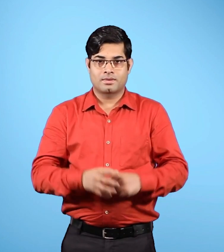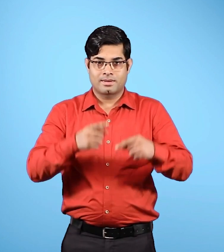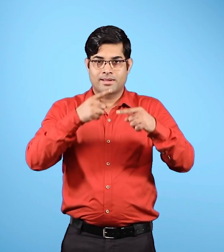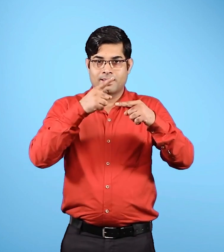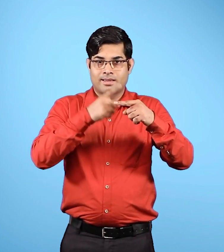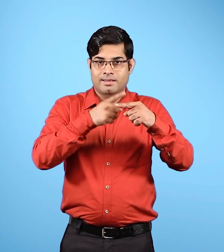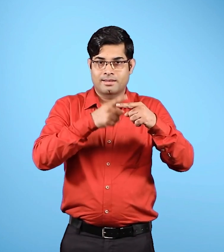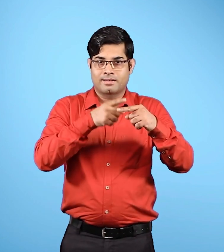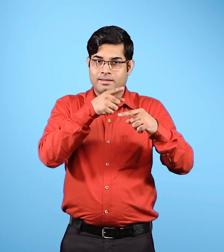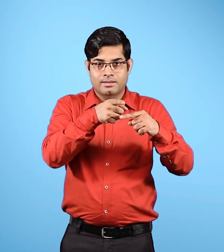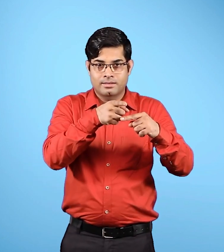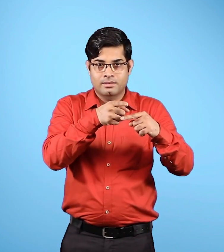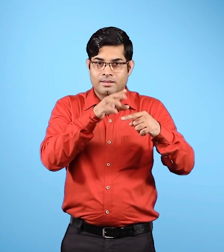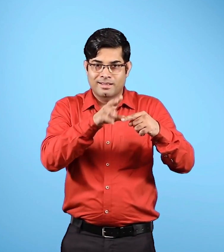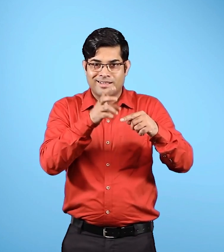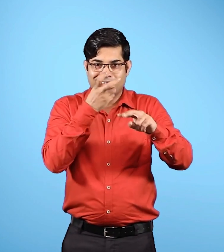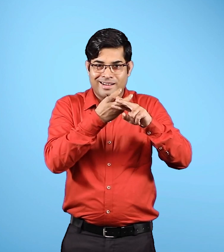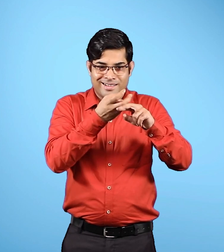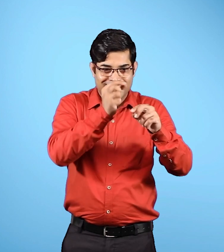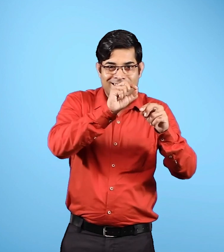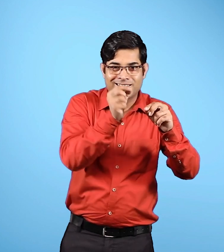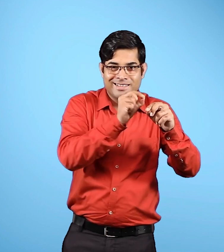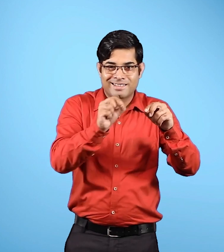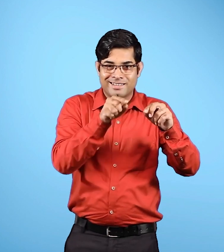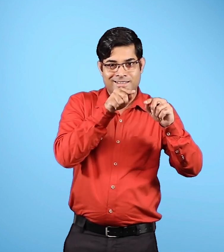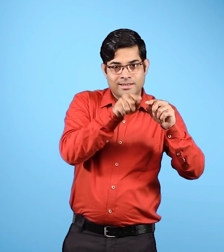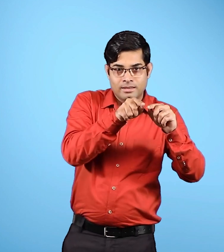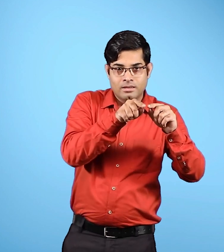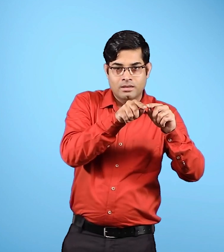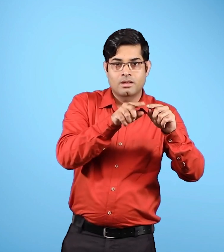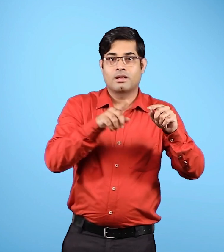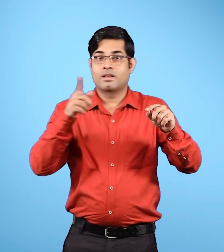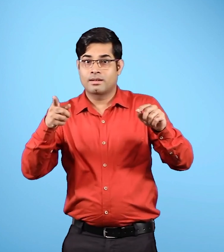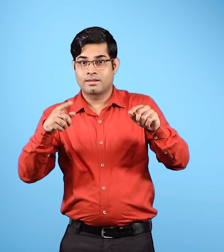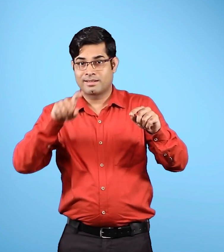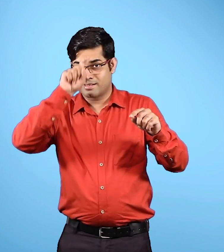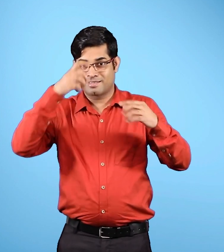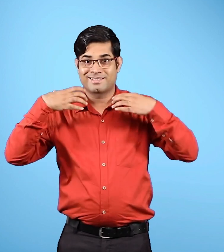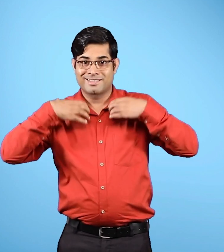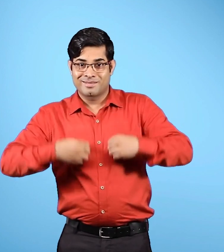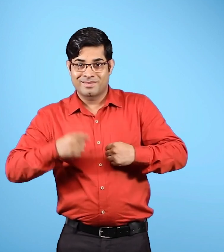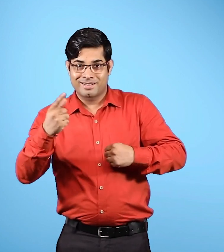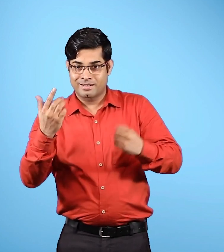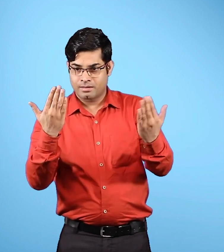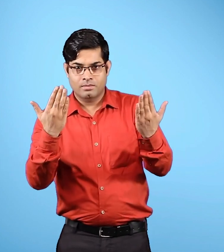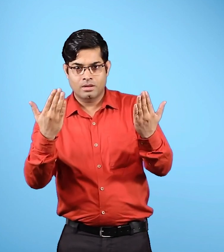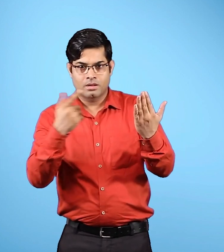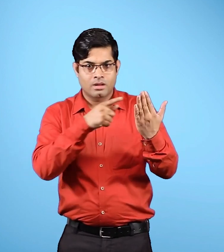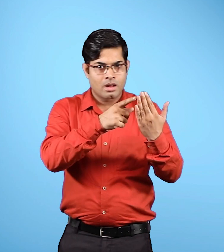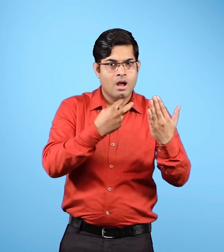They then placed the Greek and the Egyptian signs side by side and identified the